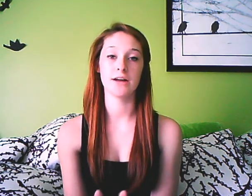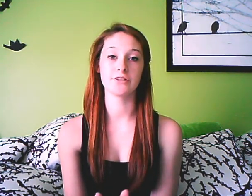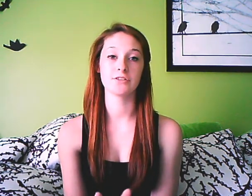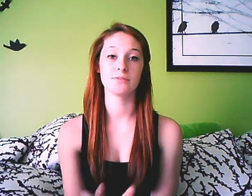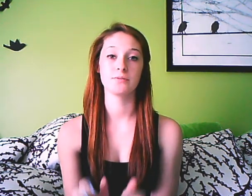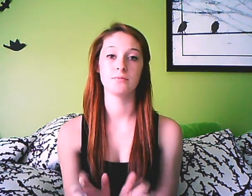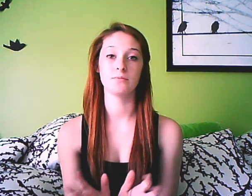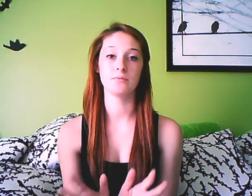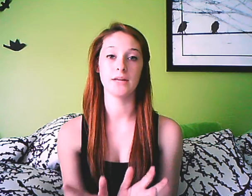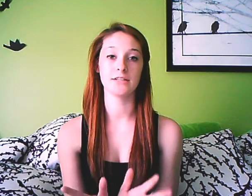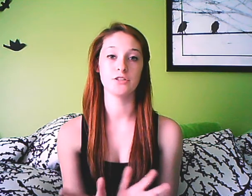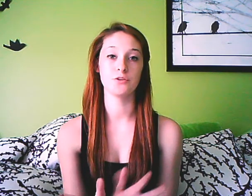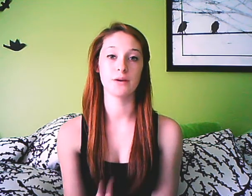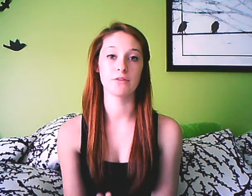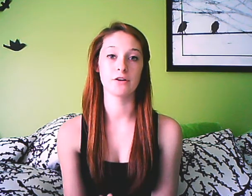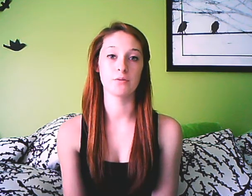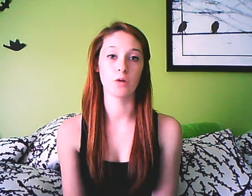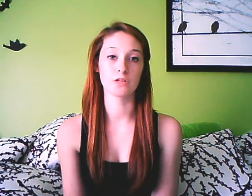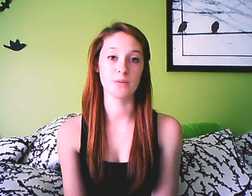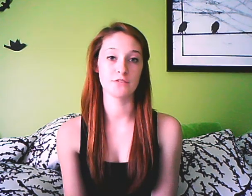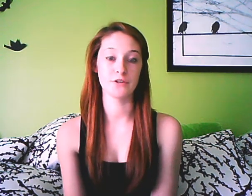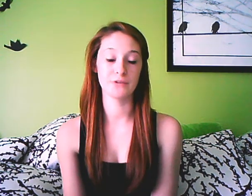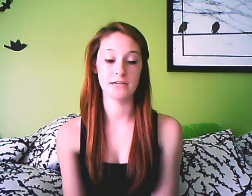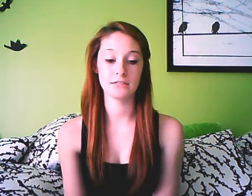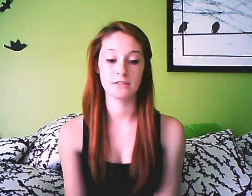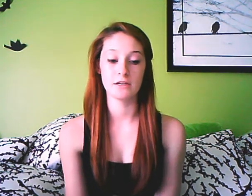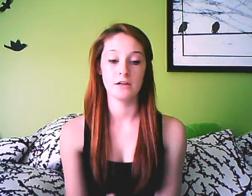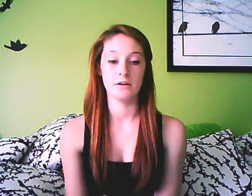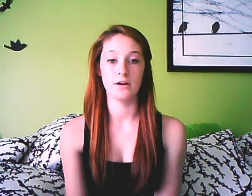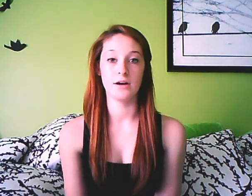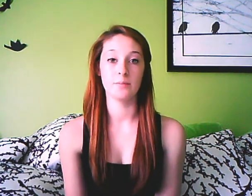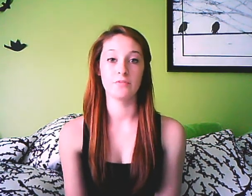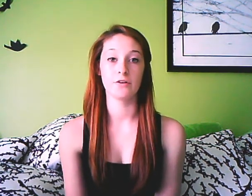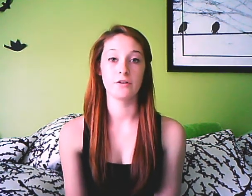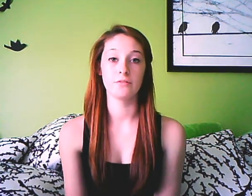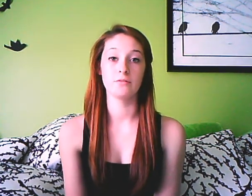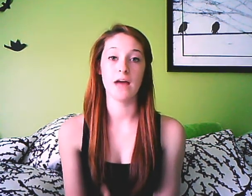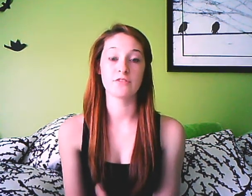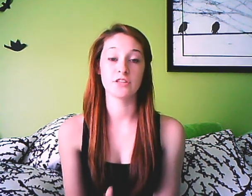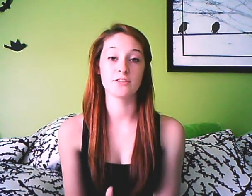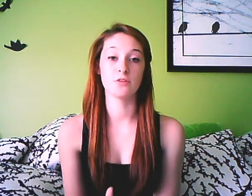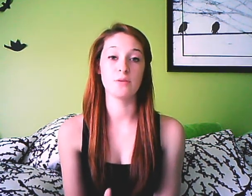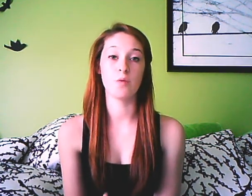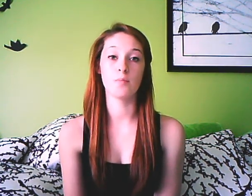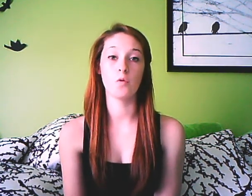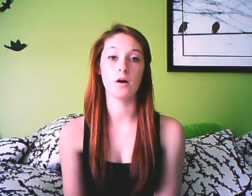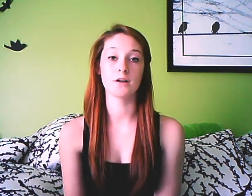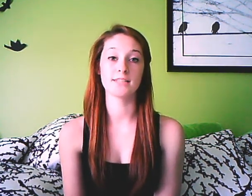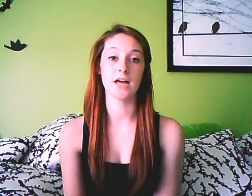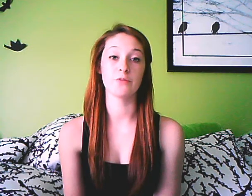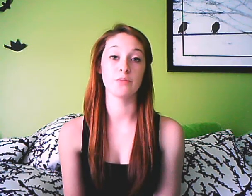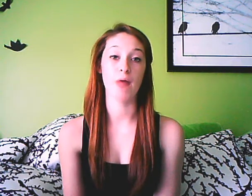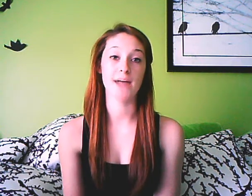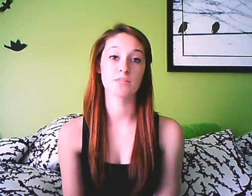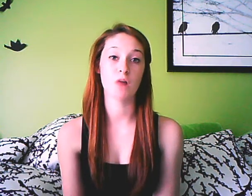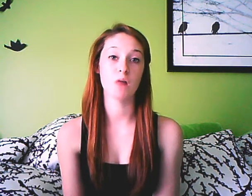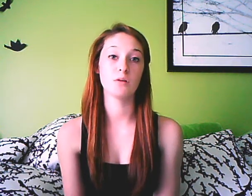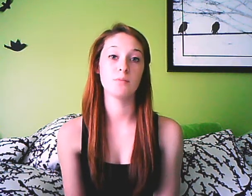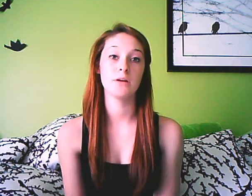just like to do whatever works best for you guys. After this, there will be one more slide with the practice problem,